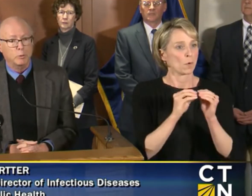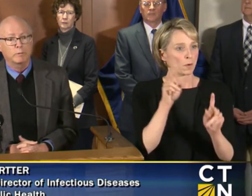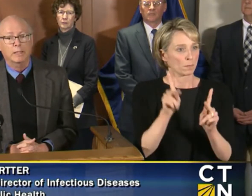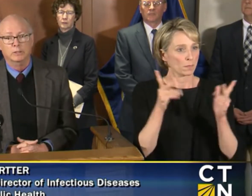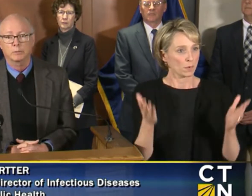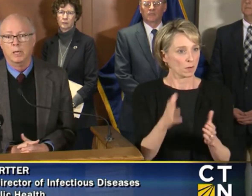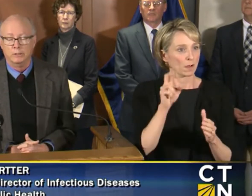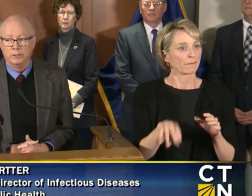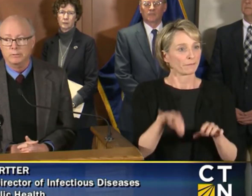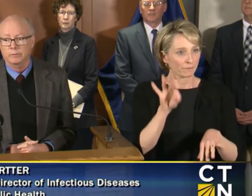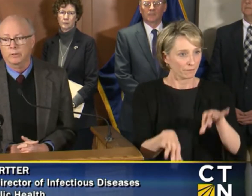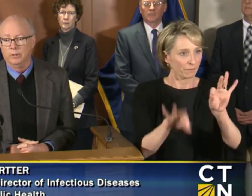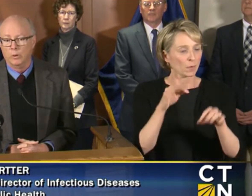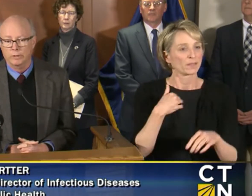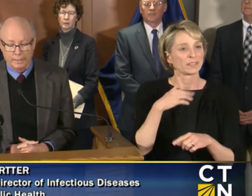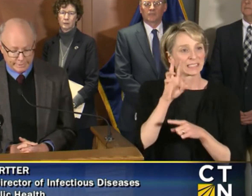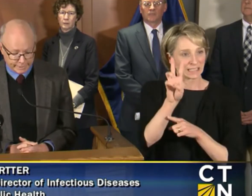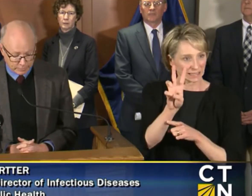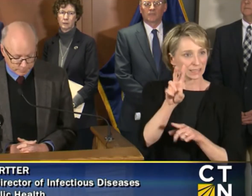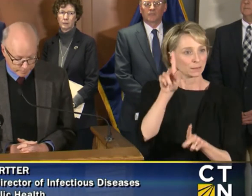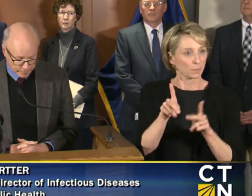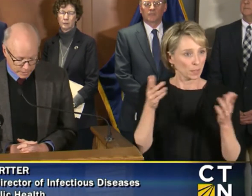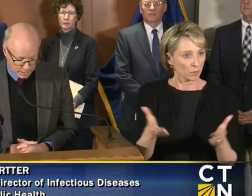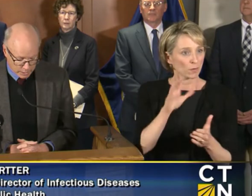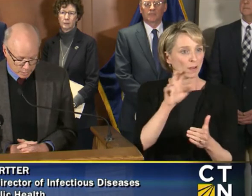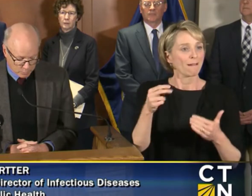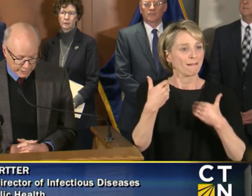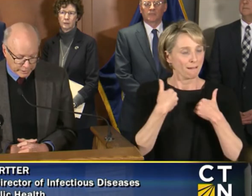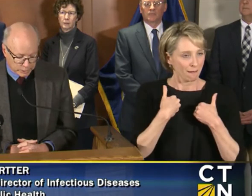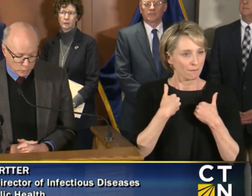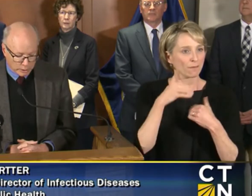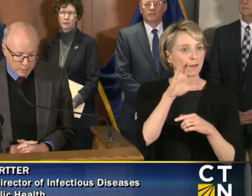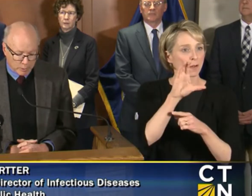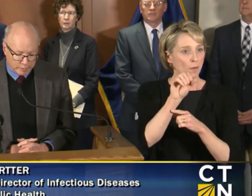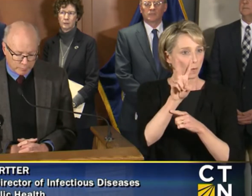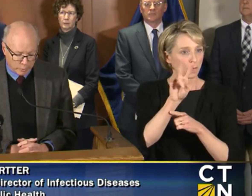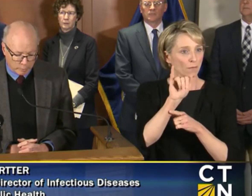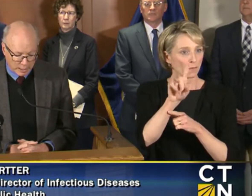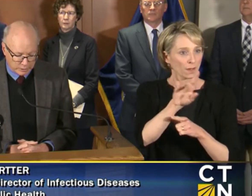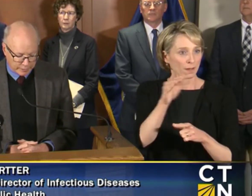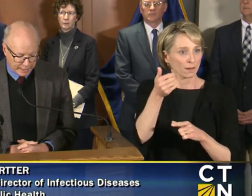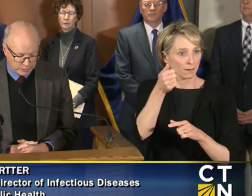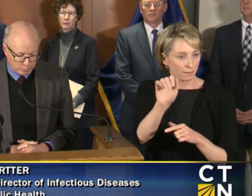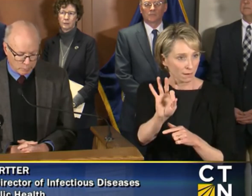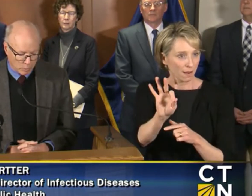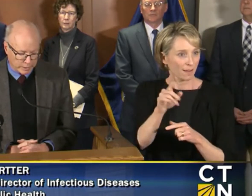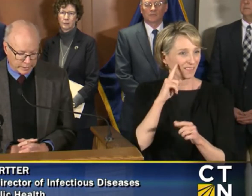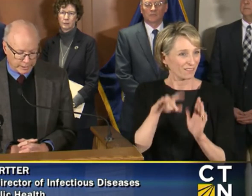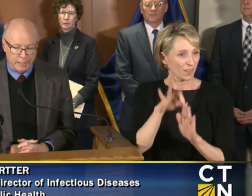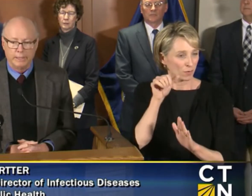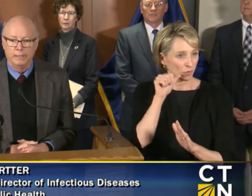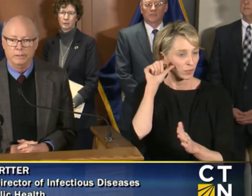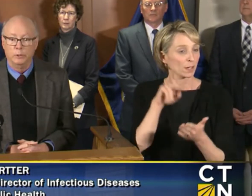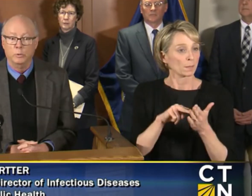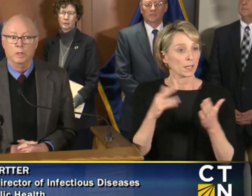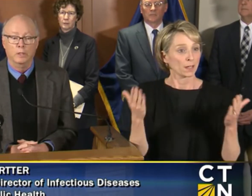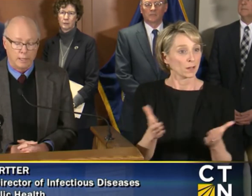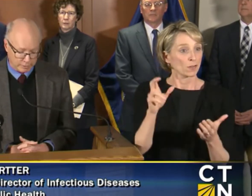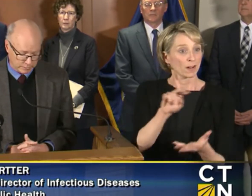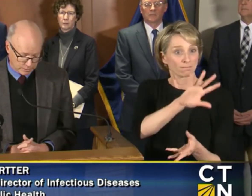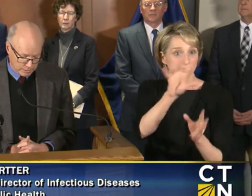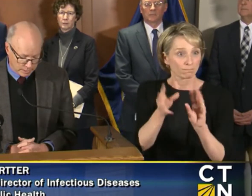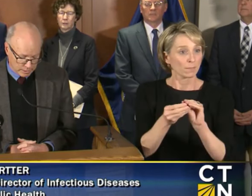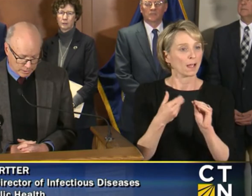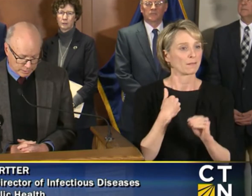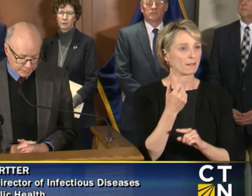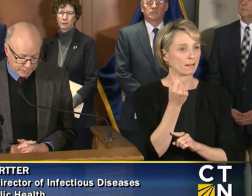Connecticut who have tested positive for COVID-19, bringing the total number of confirmed positive cases reported in Connecticut to